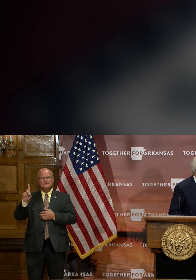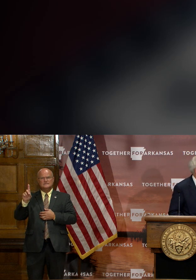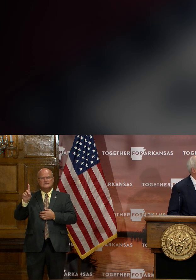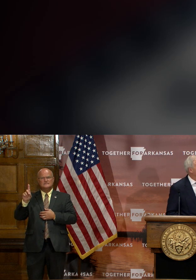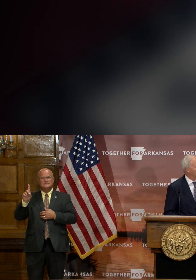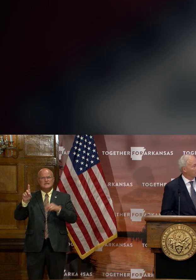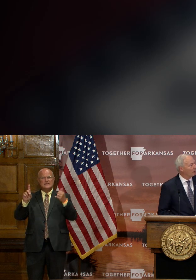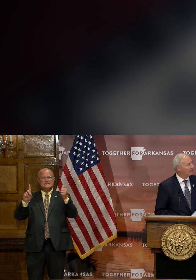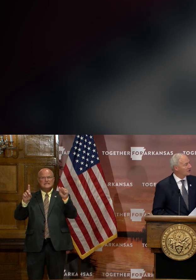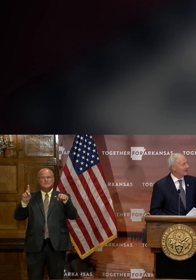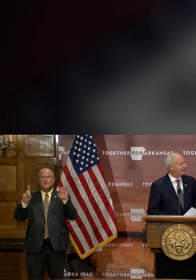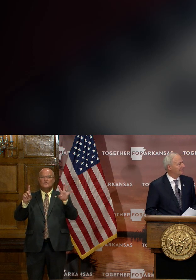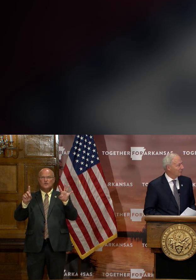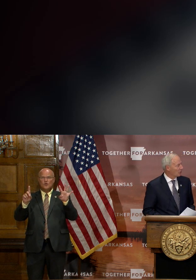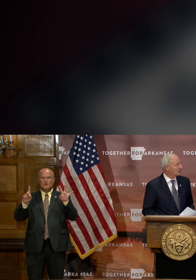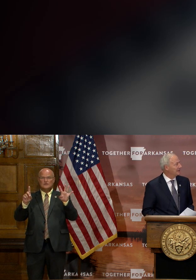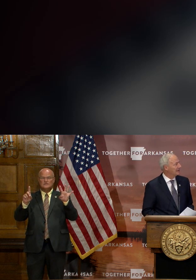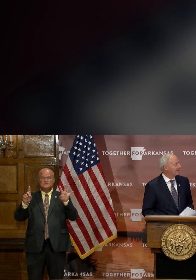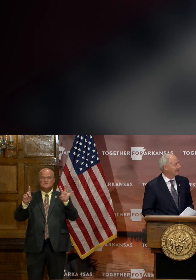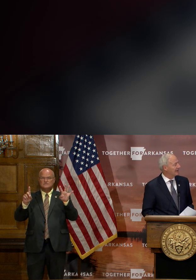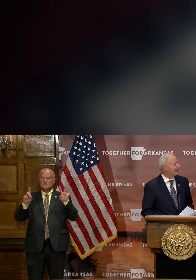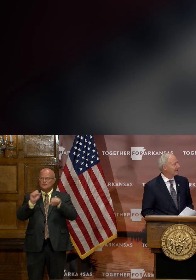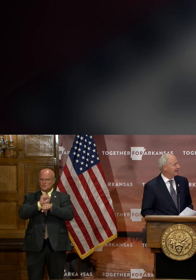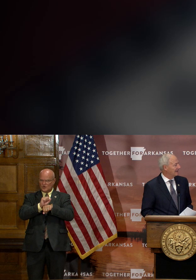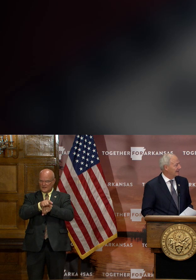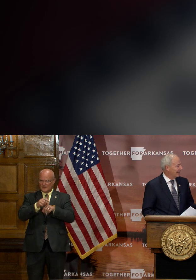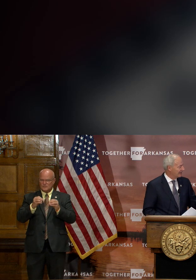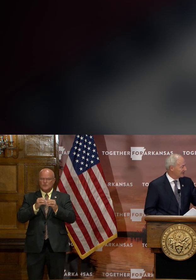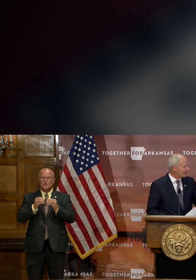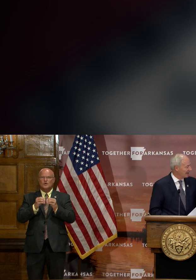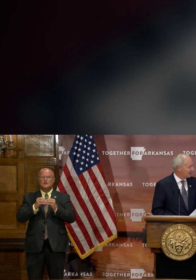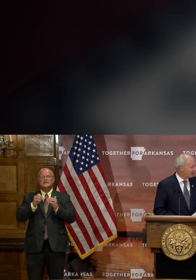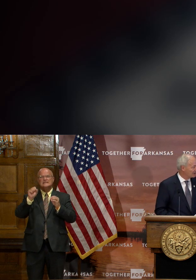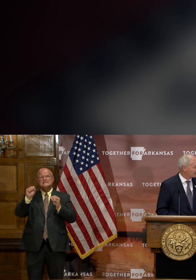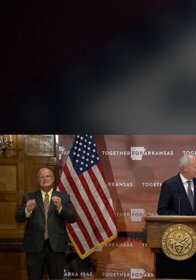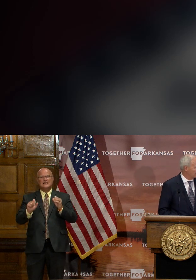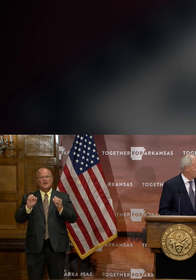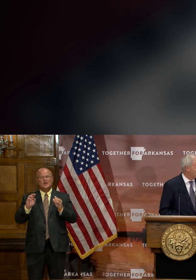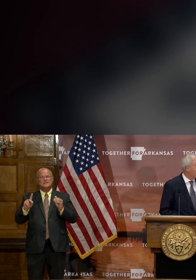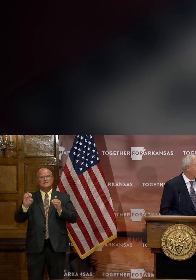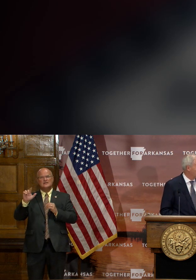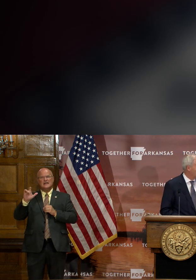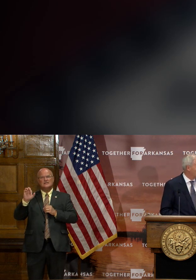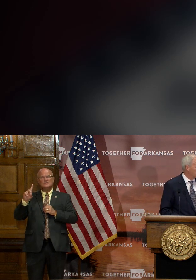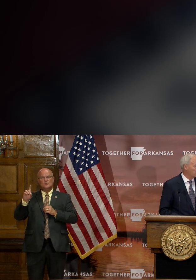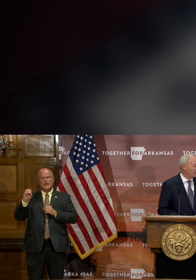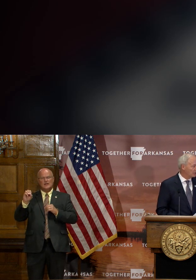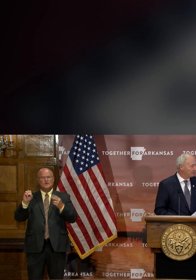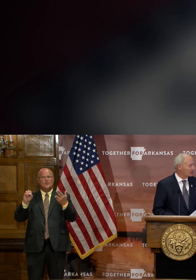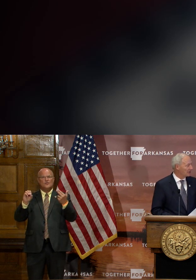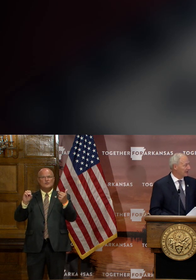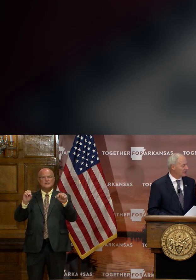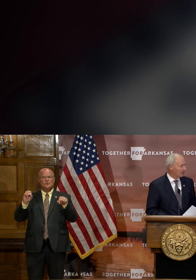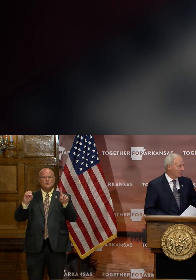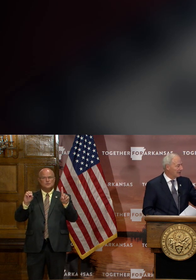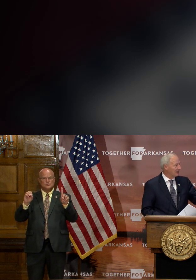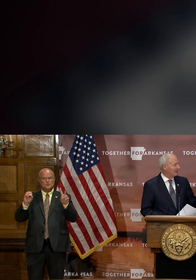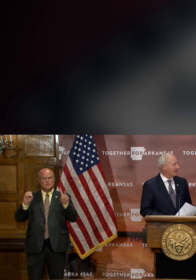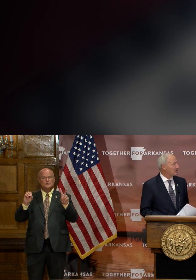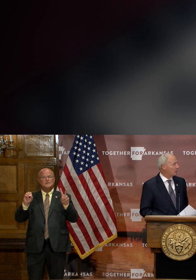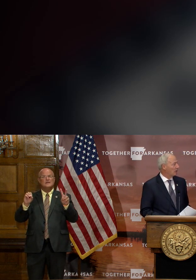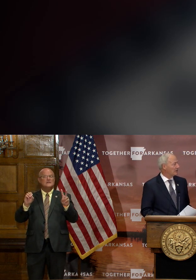You've got a 10.4%, work to be done there. Down in South Arkansas, El Dorado, 13.2%.